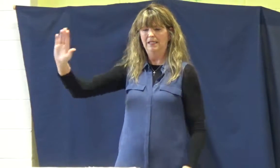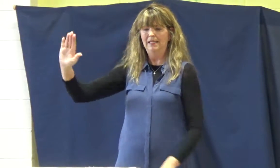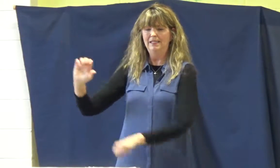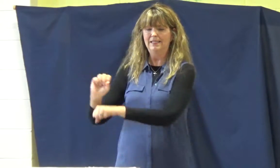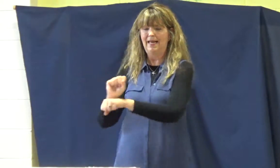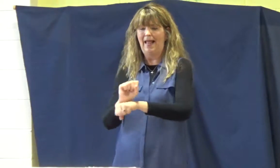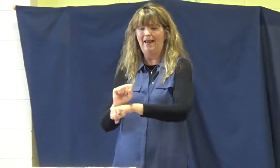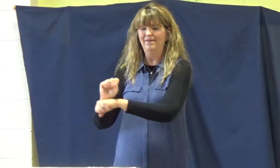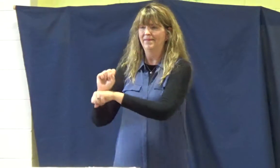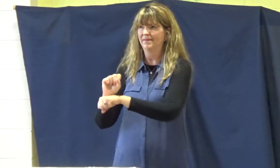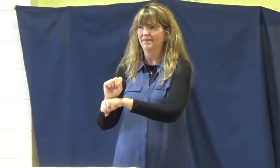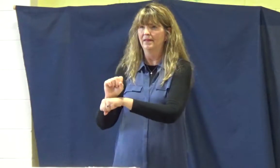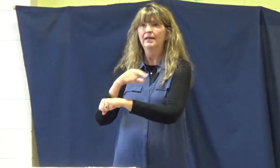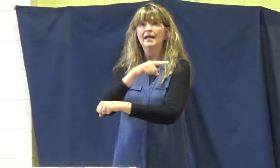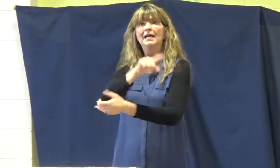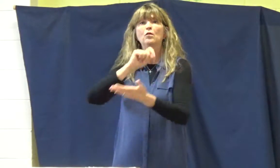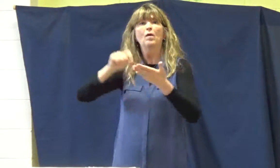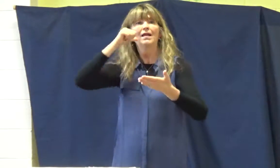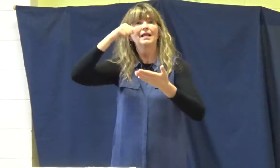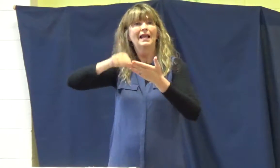about Onesimus.